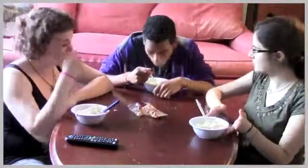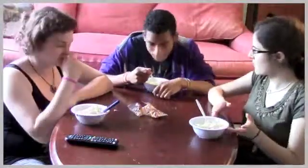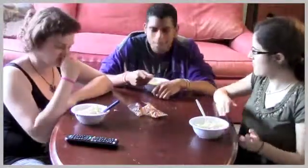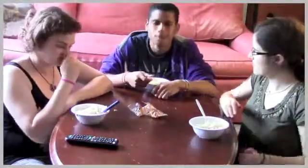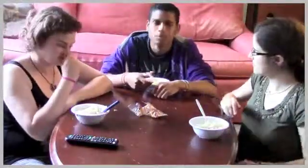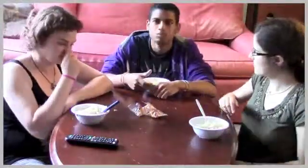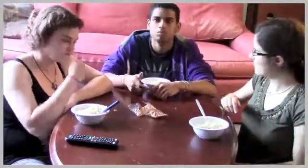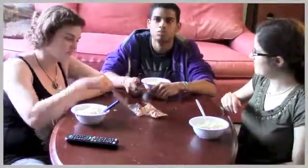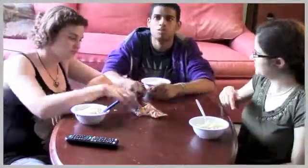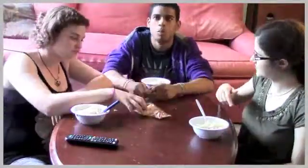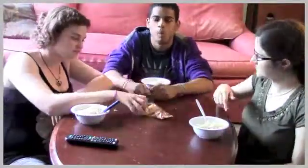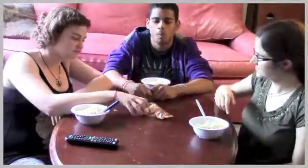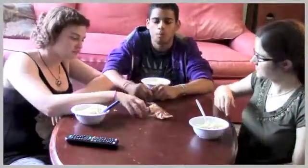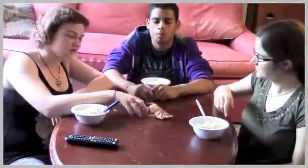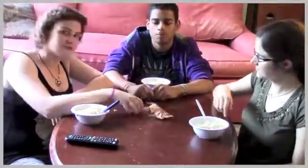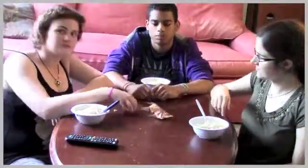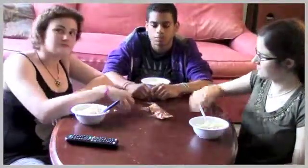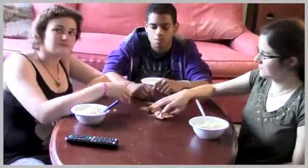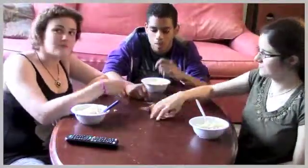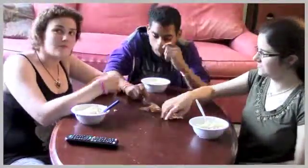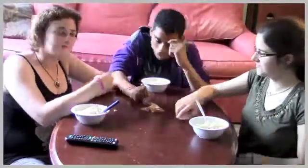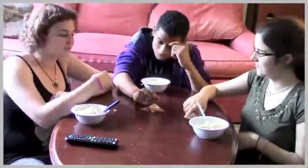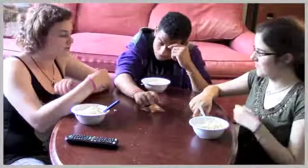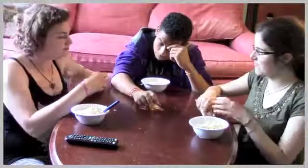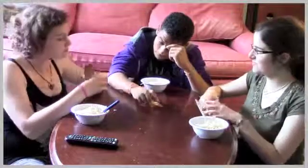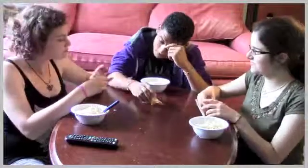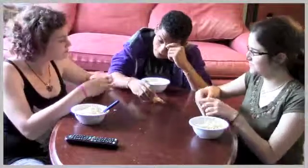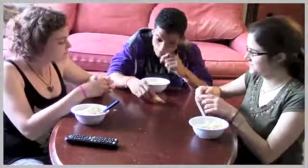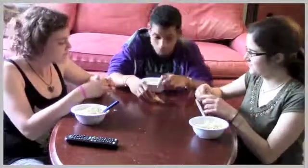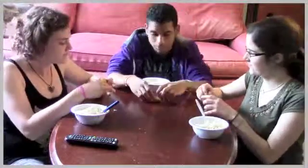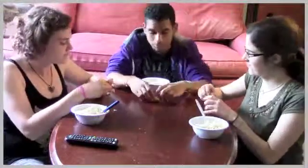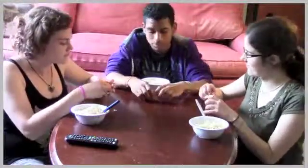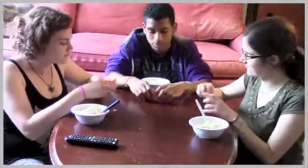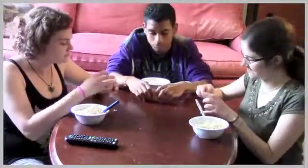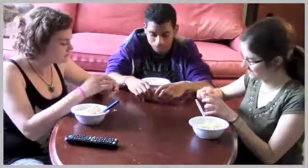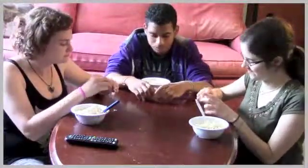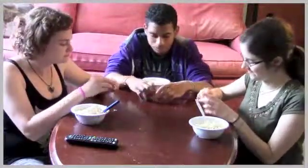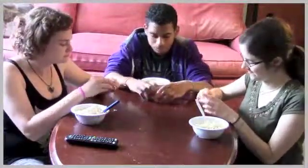How was my date? My date was okay. It was pretty good. Pretty good.